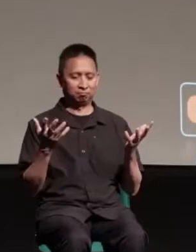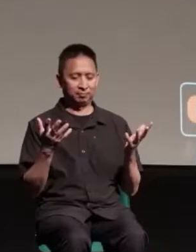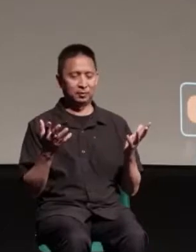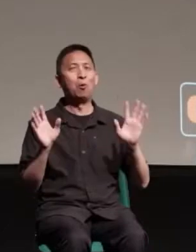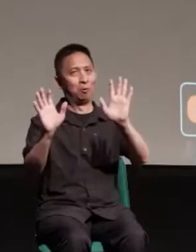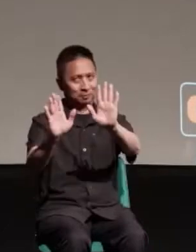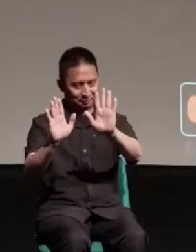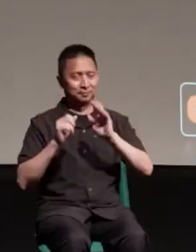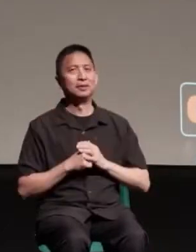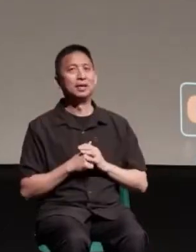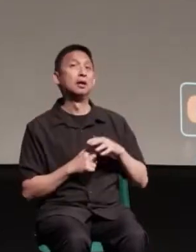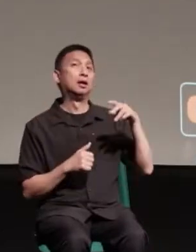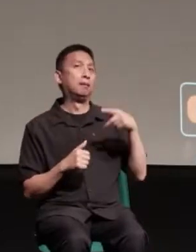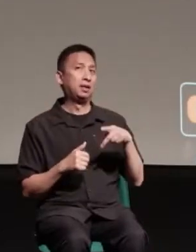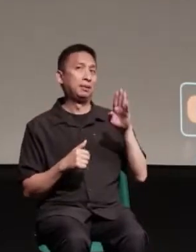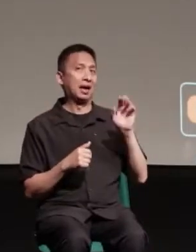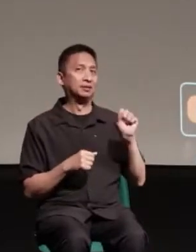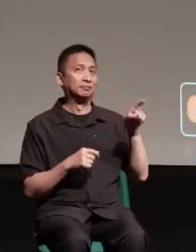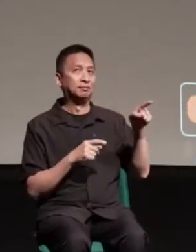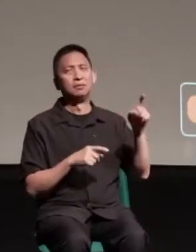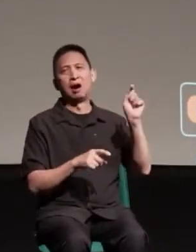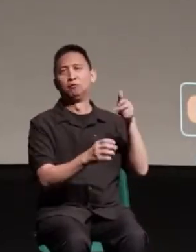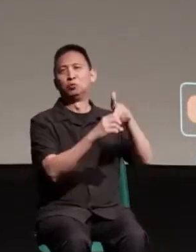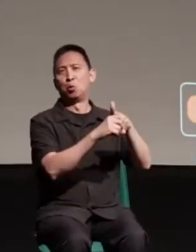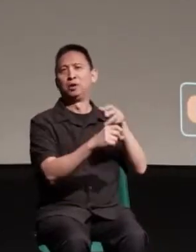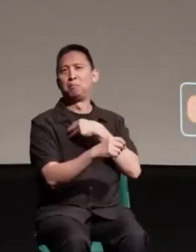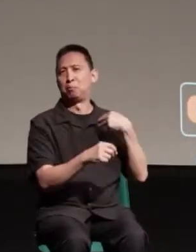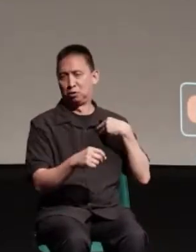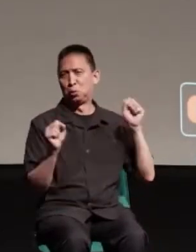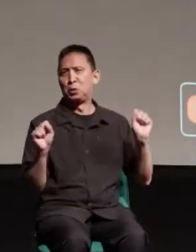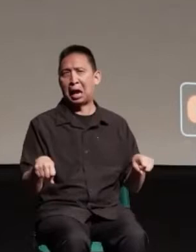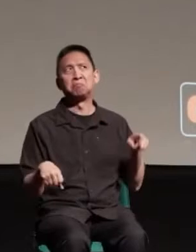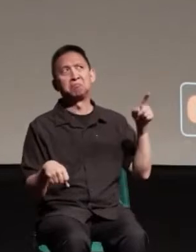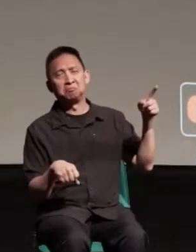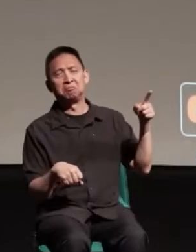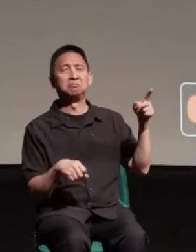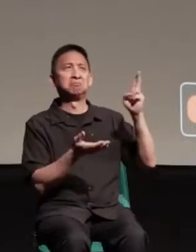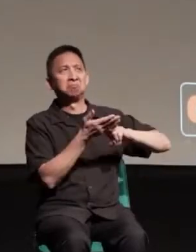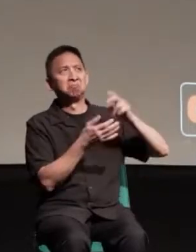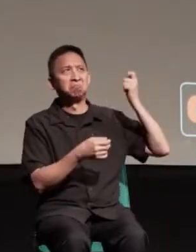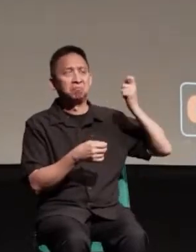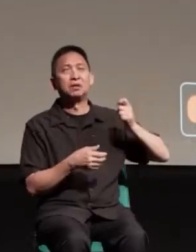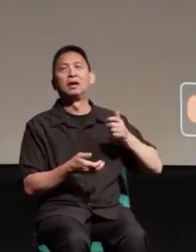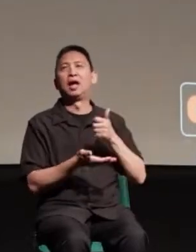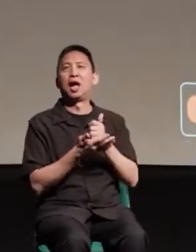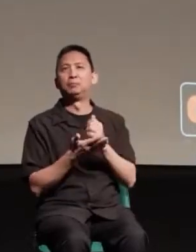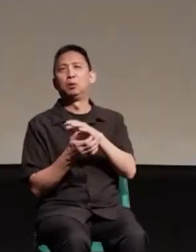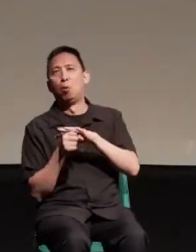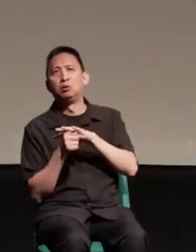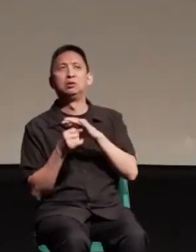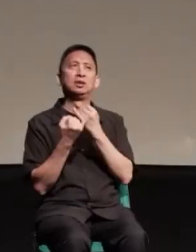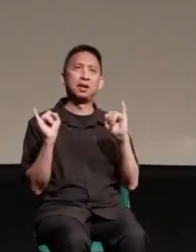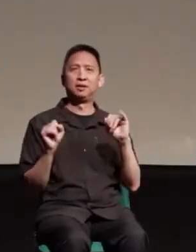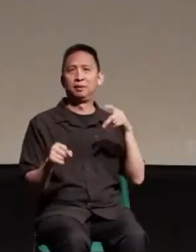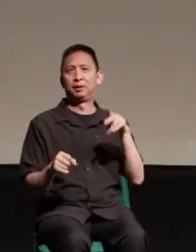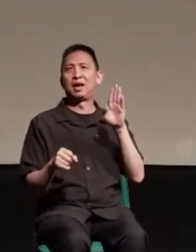PBS is a membership organization, that serves local independent PBS stations, and